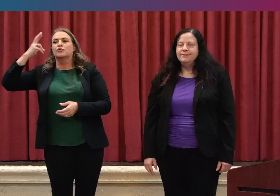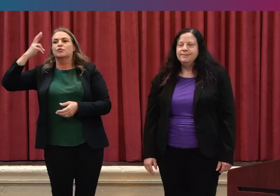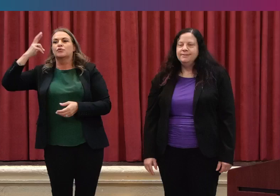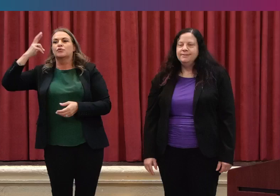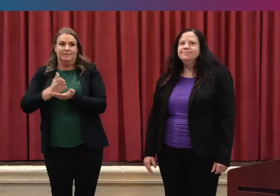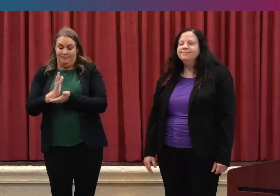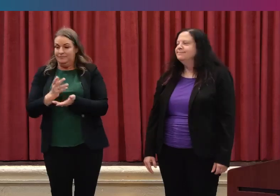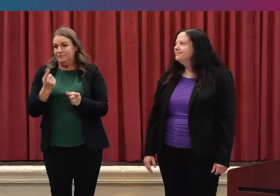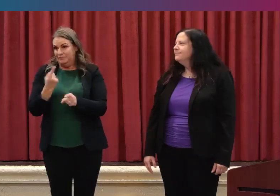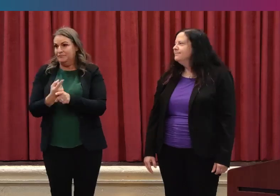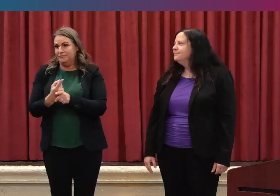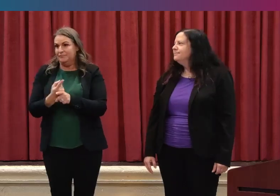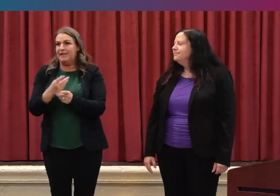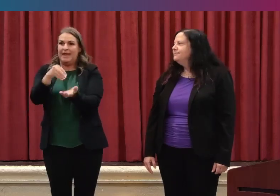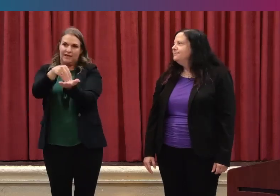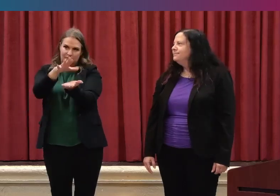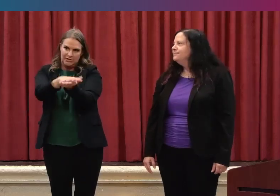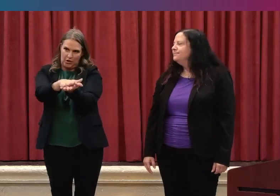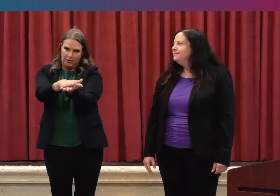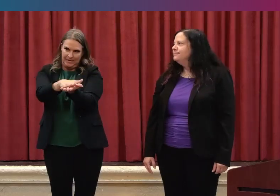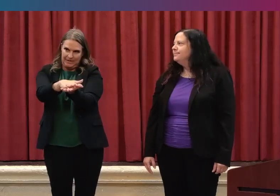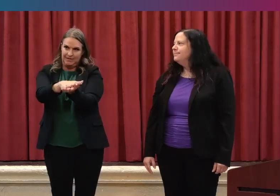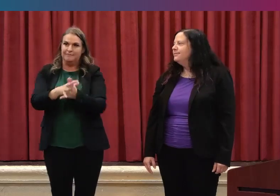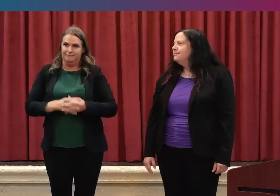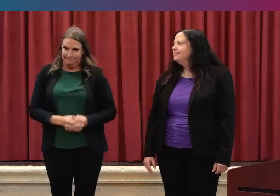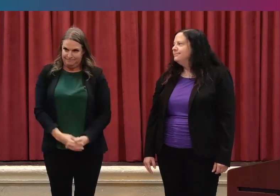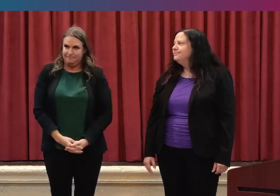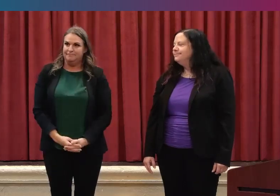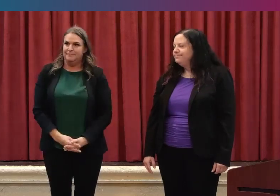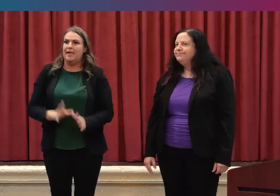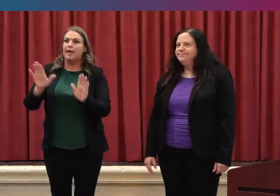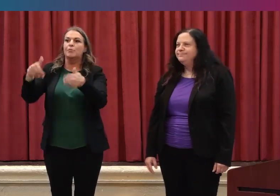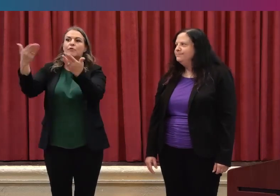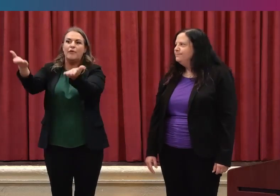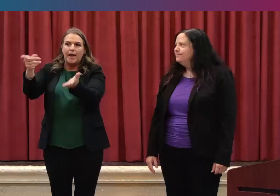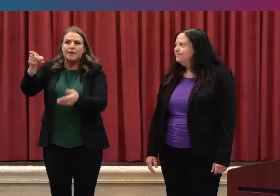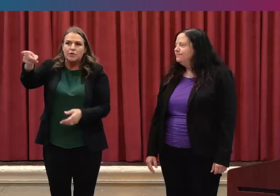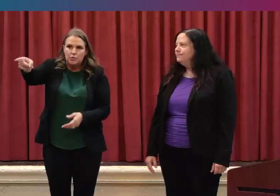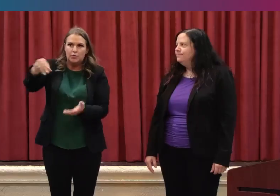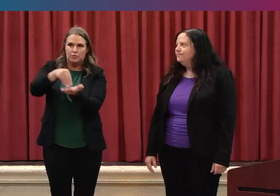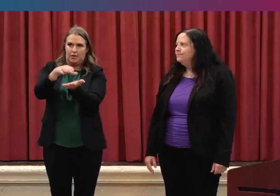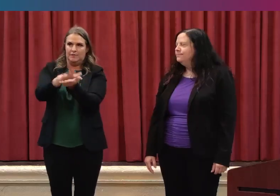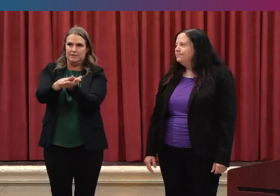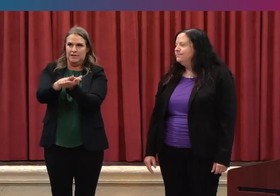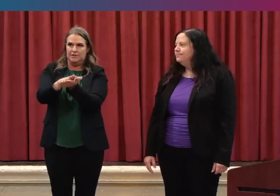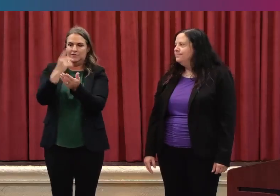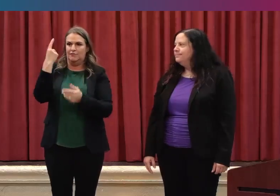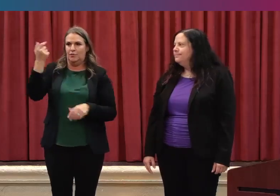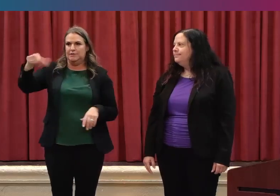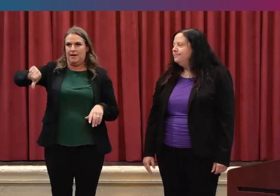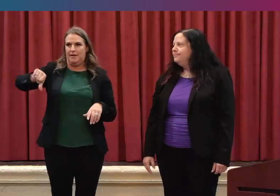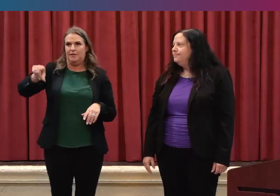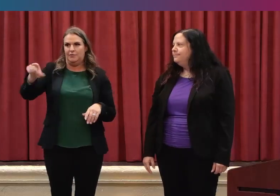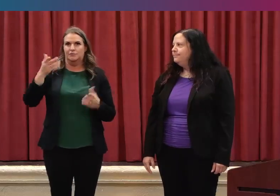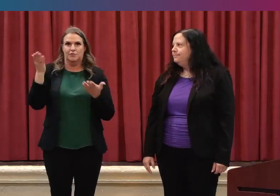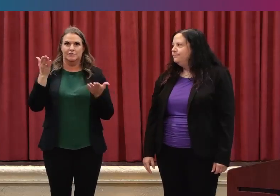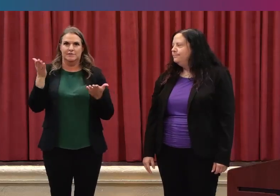the correct reason for that one. That's right, they have to document the reason they don't provide those services. And they have to provide it